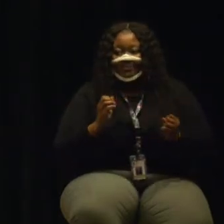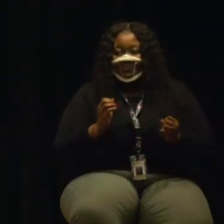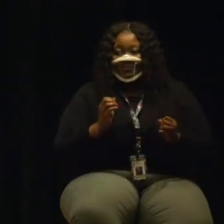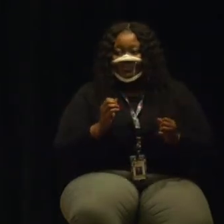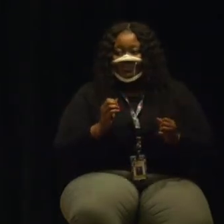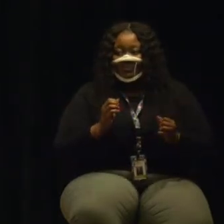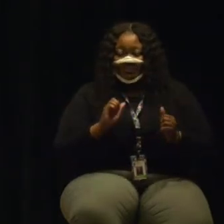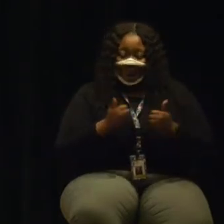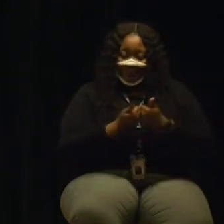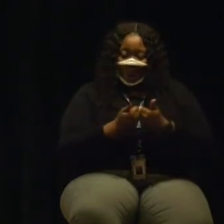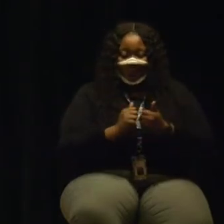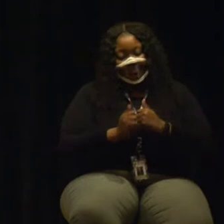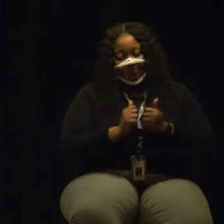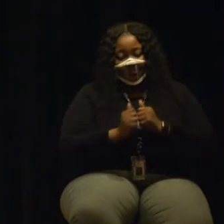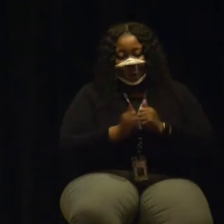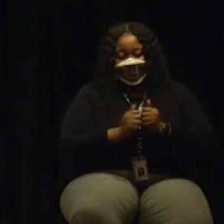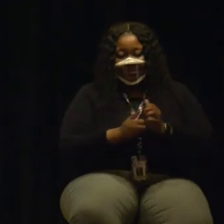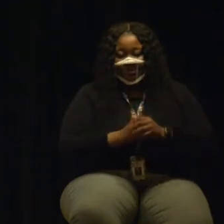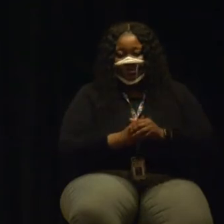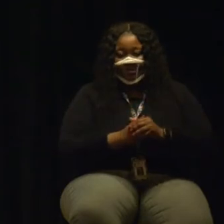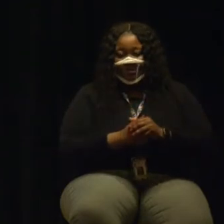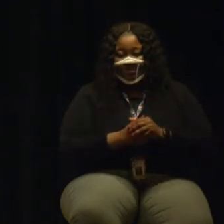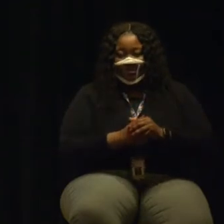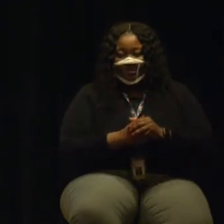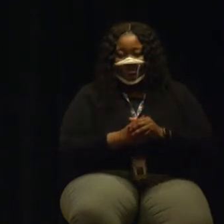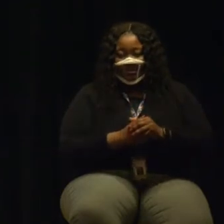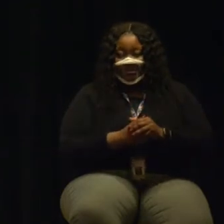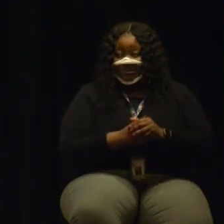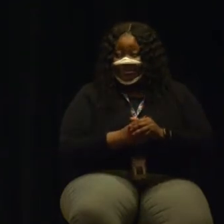or three white heavyweights fighting the day.